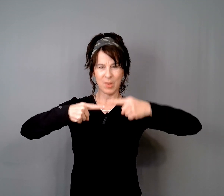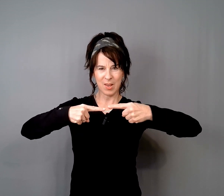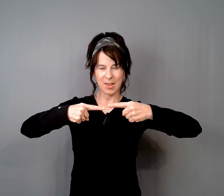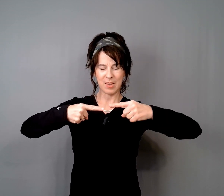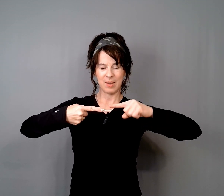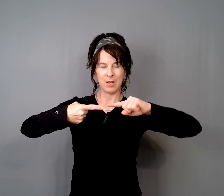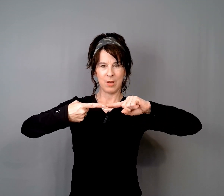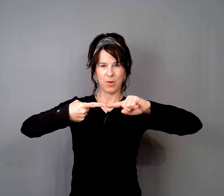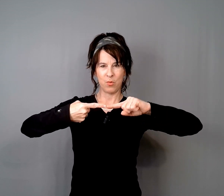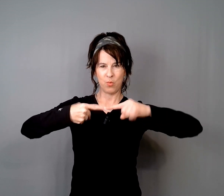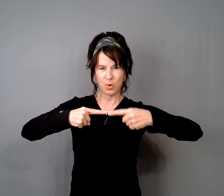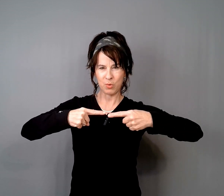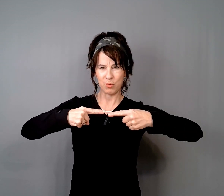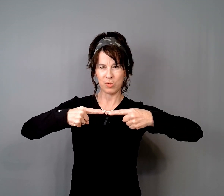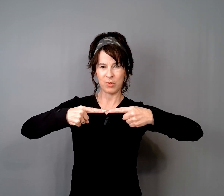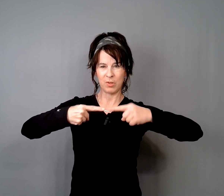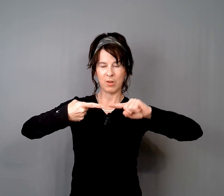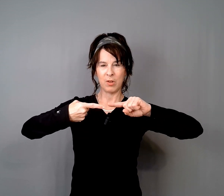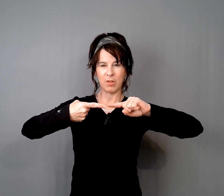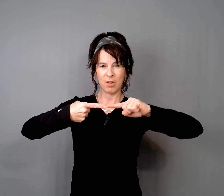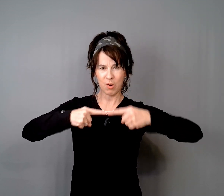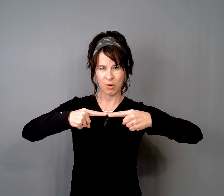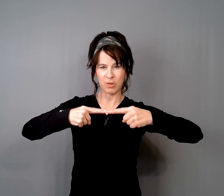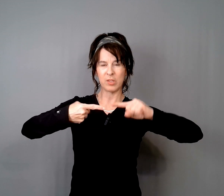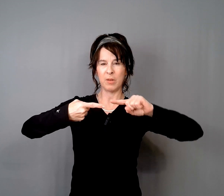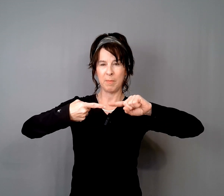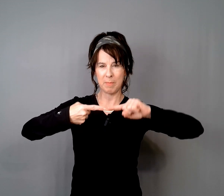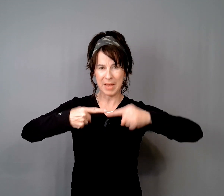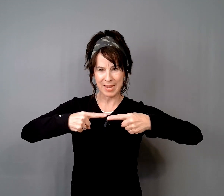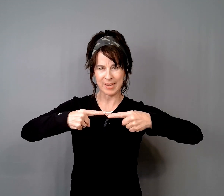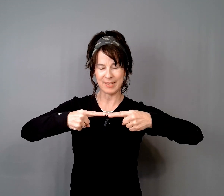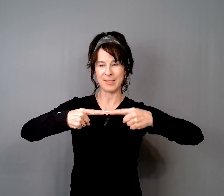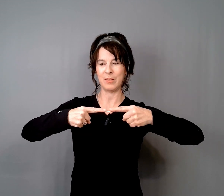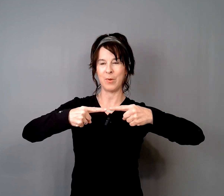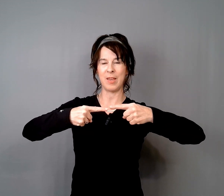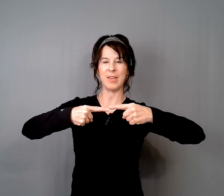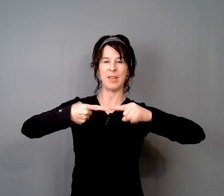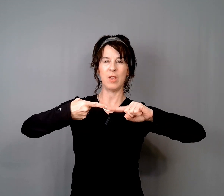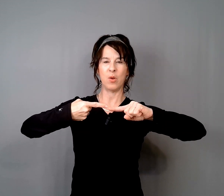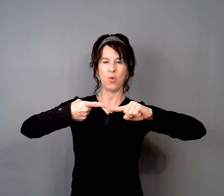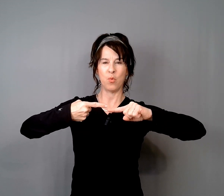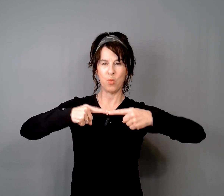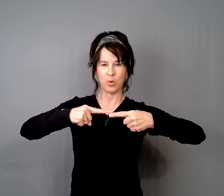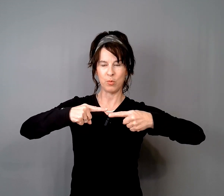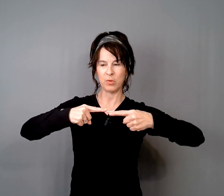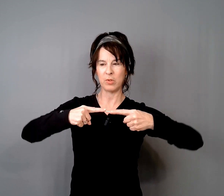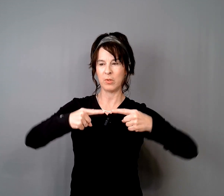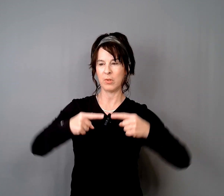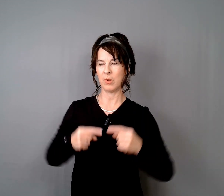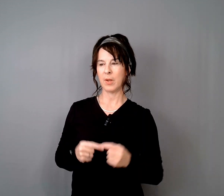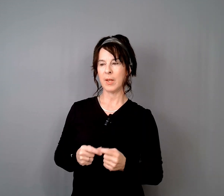Okay? Wounds. Hurts. Pains. Okay? Wounds.